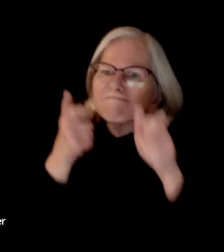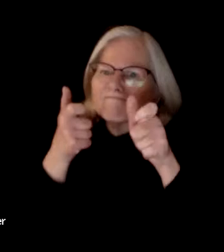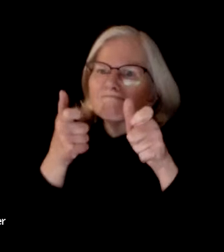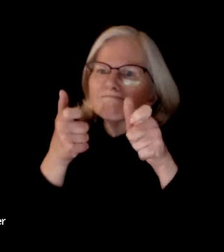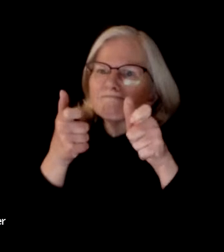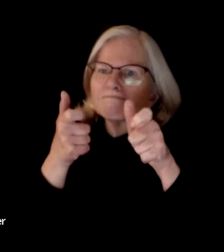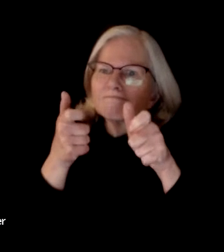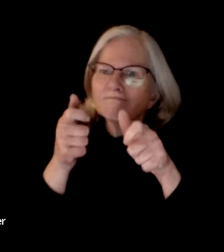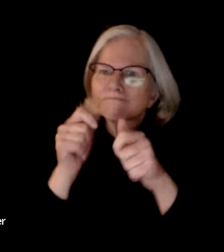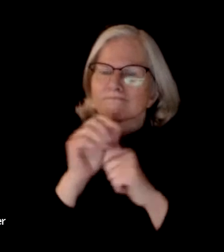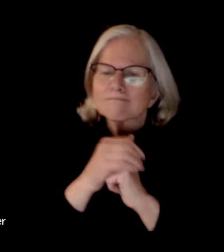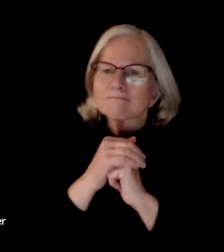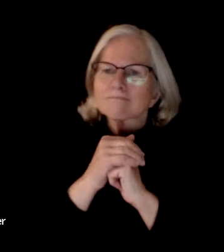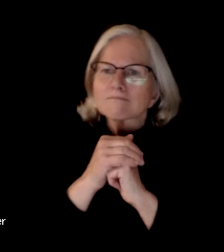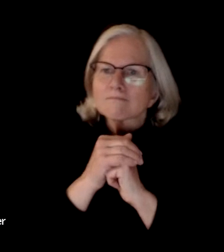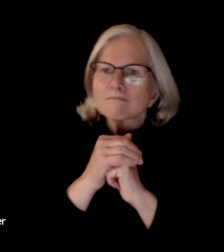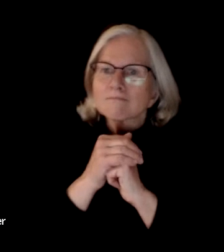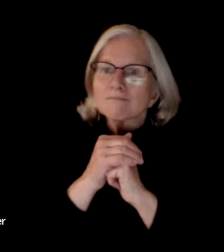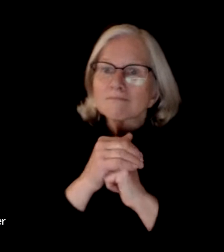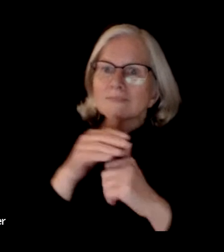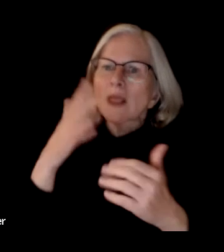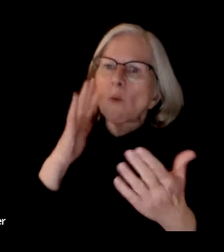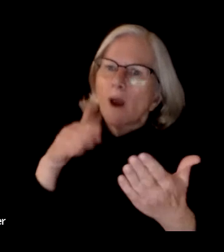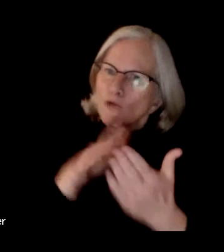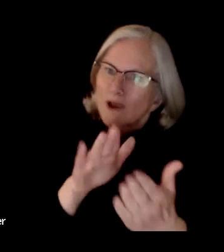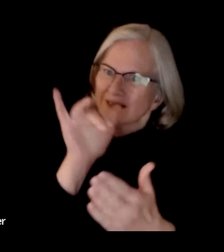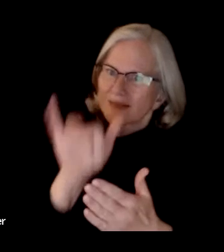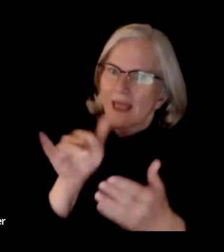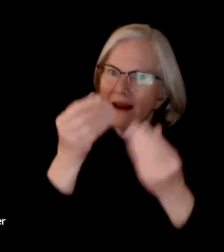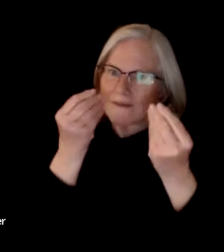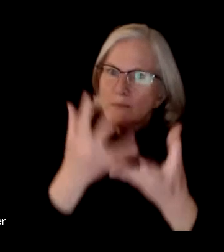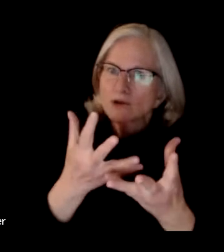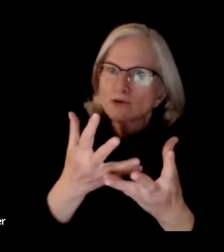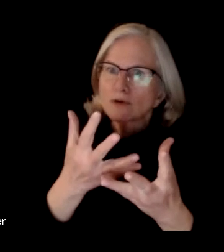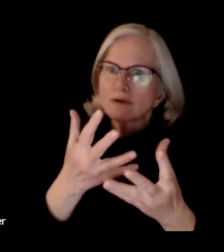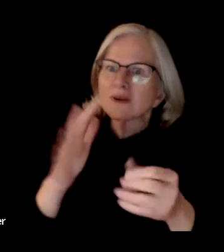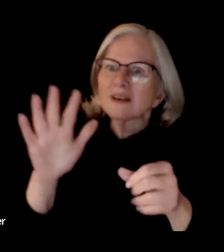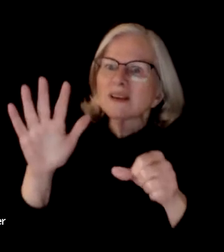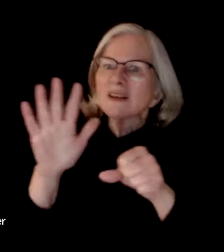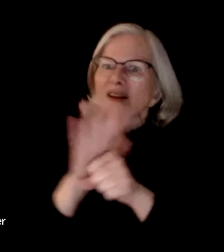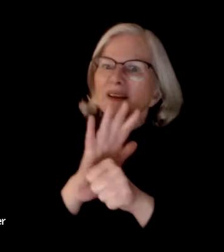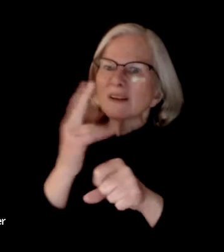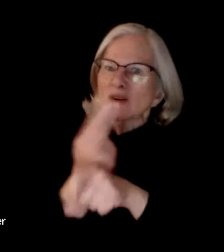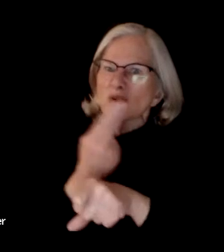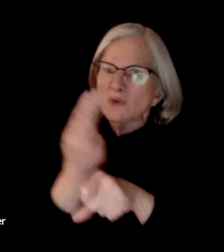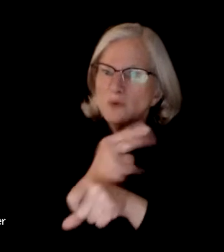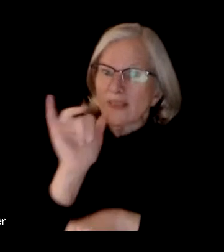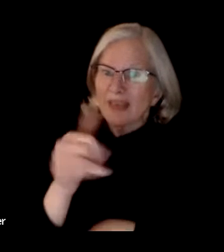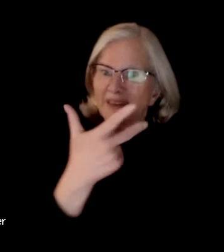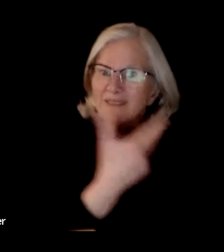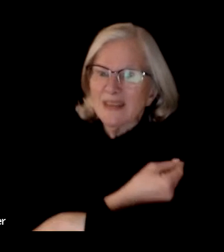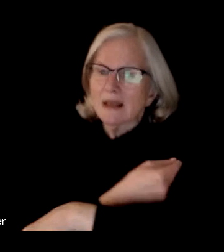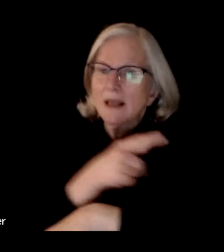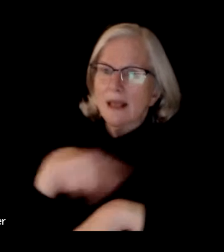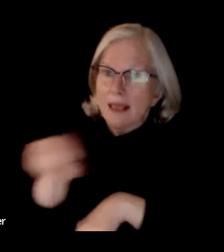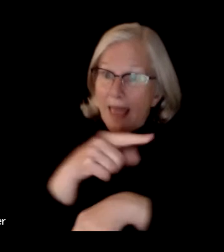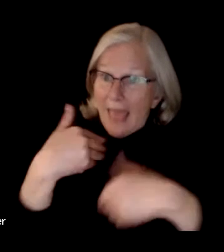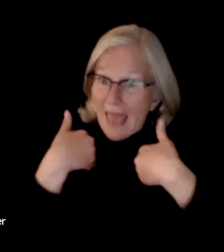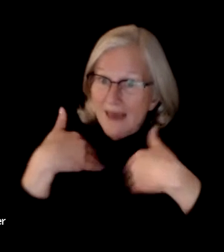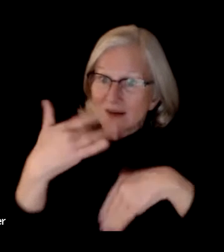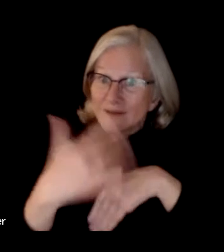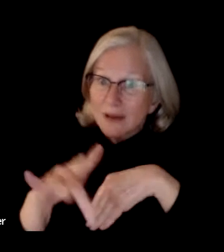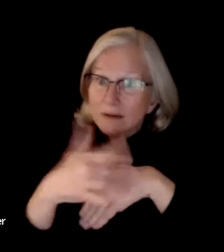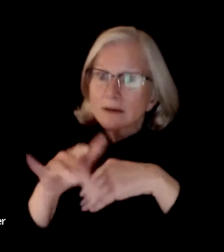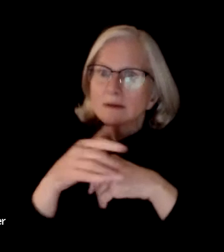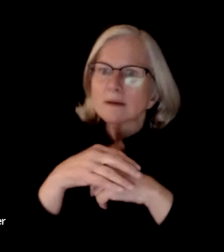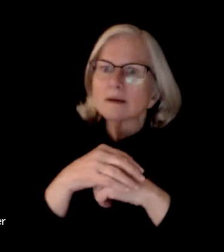could address issues of fully utilizing the vaccine that we do have available to us. So we were wanting to get a sense of where